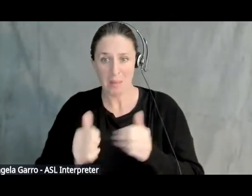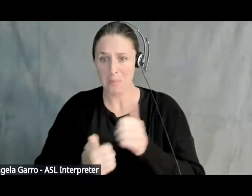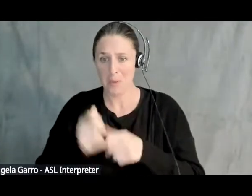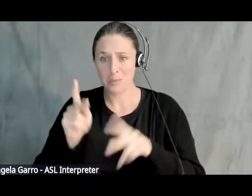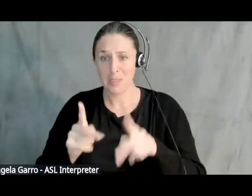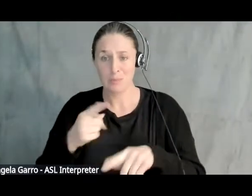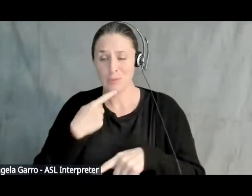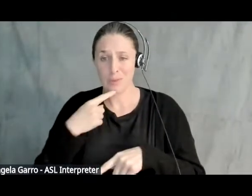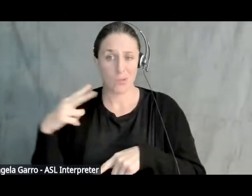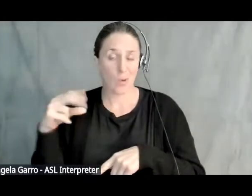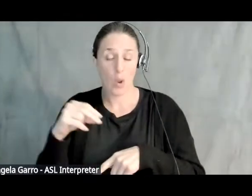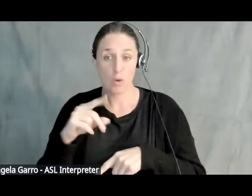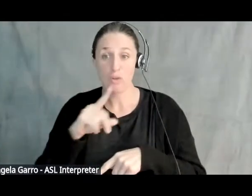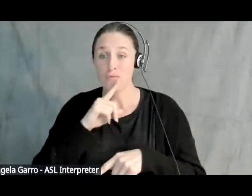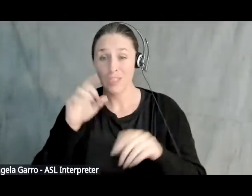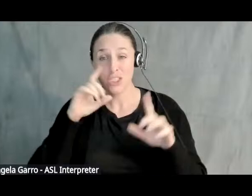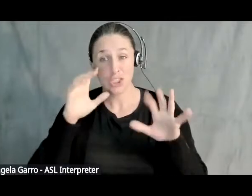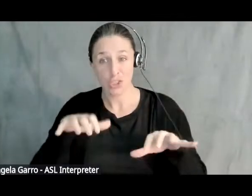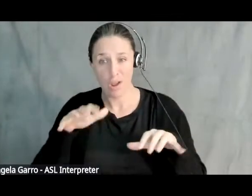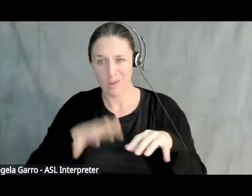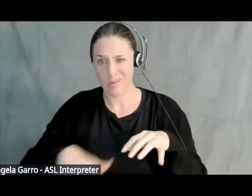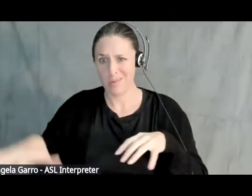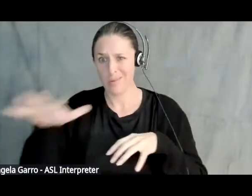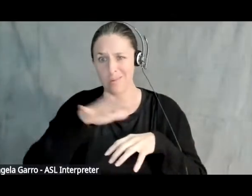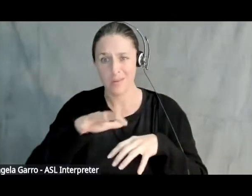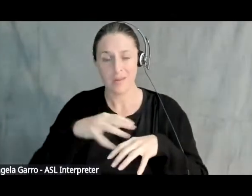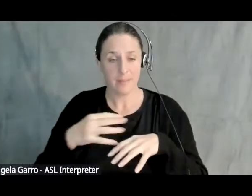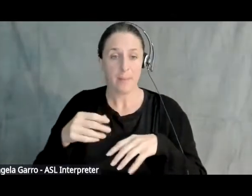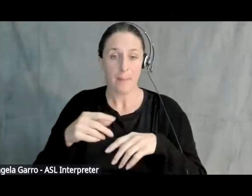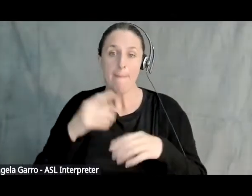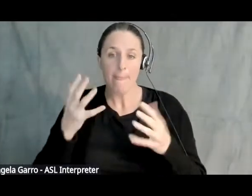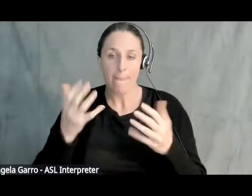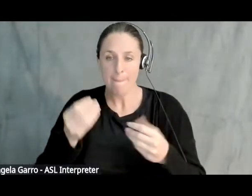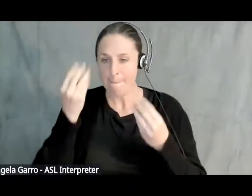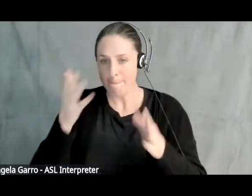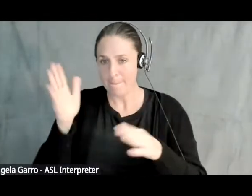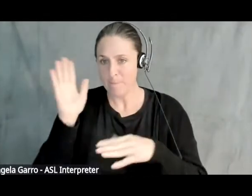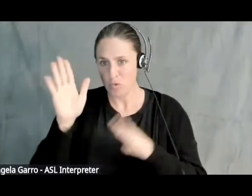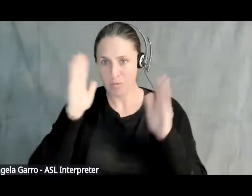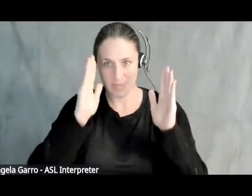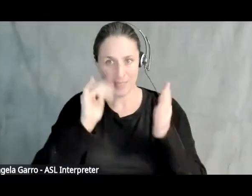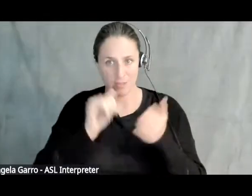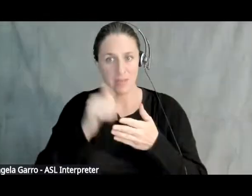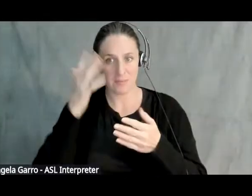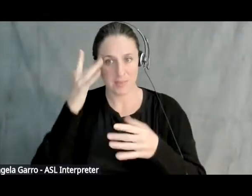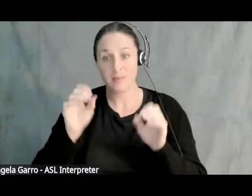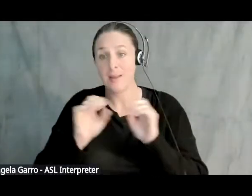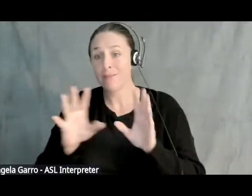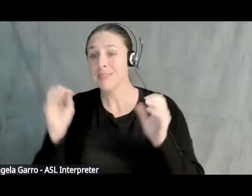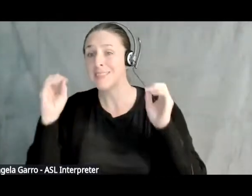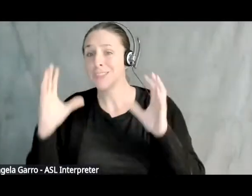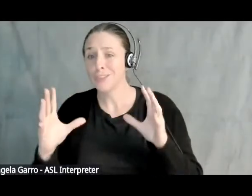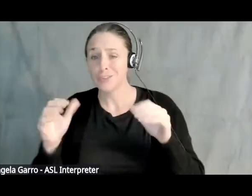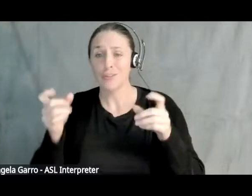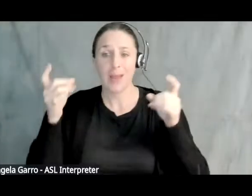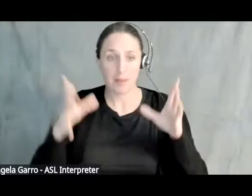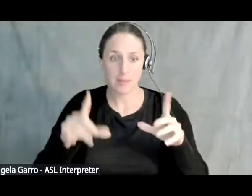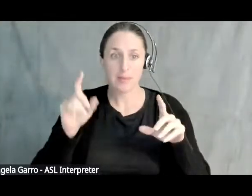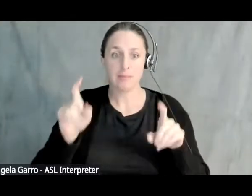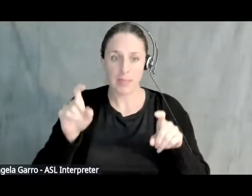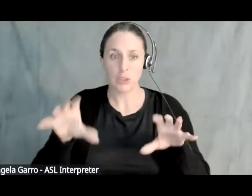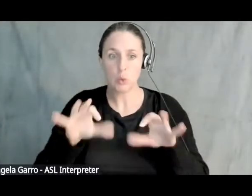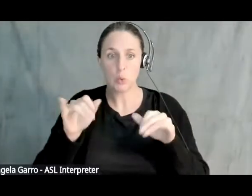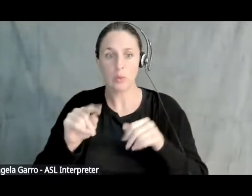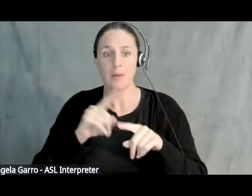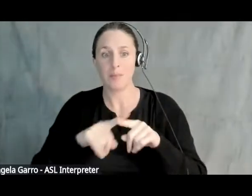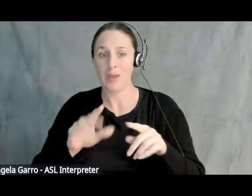a like shock amongst the crowd. So I did want to bring that to your guys' attention, because obviously like teachers and admin do have to do it, but our